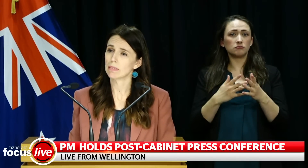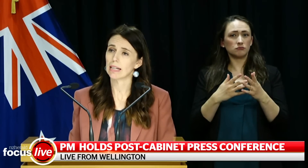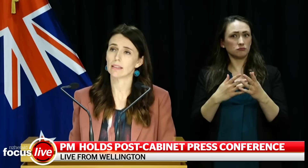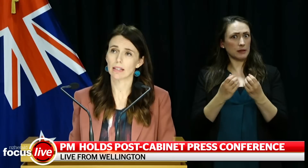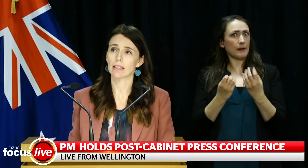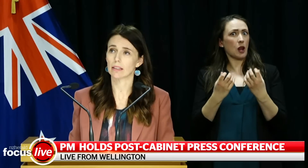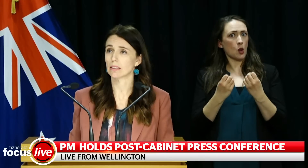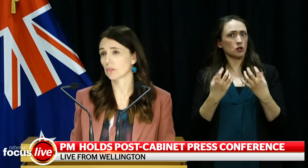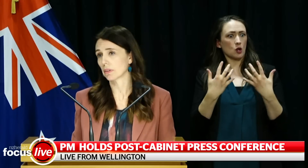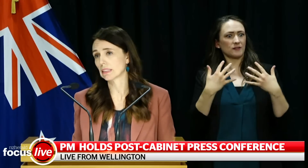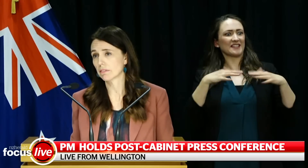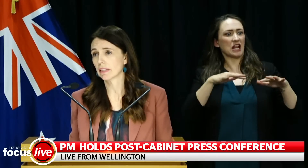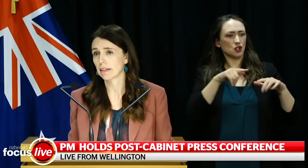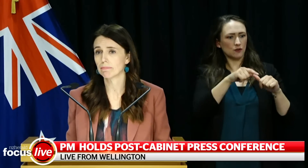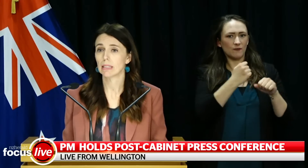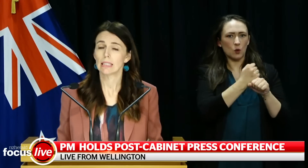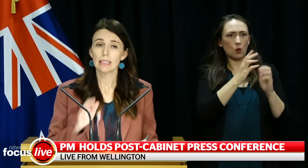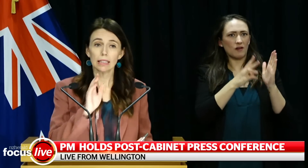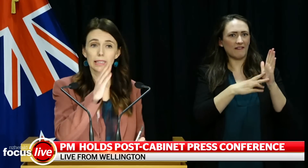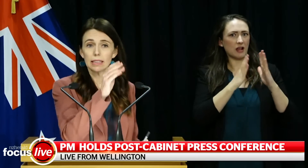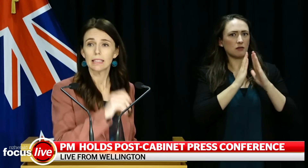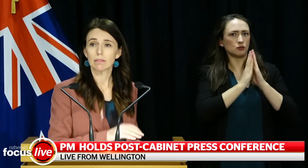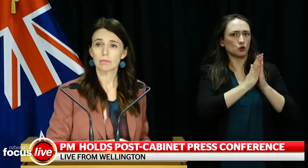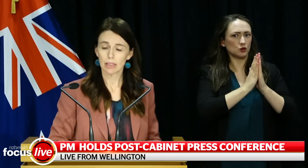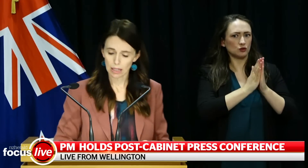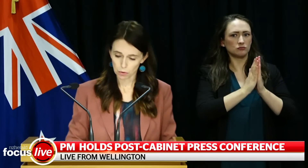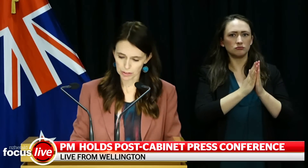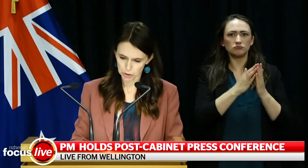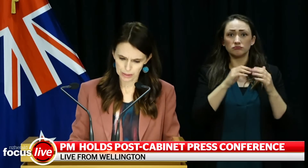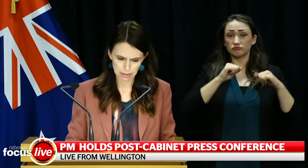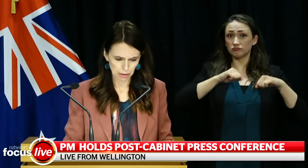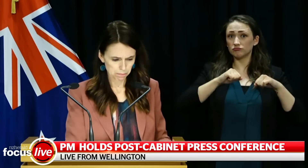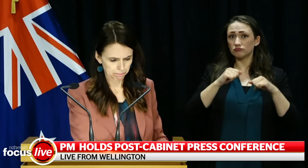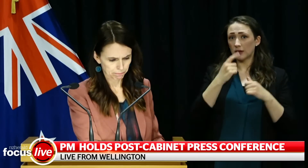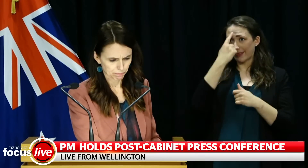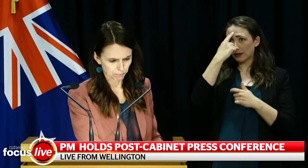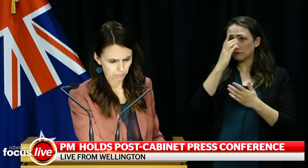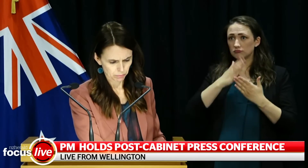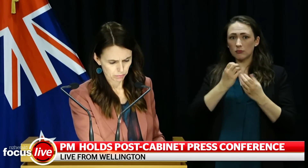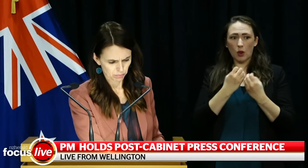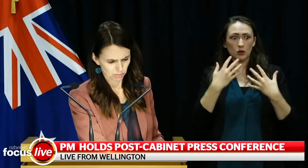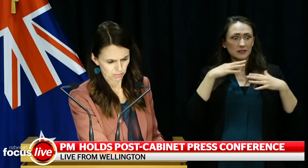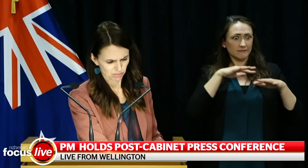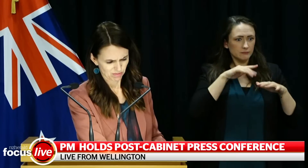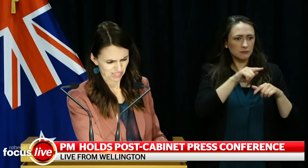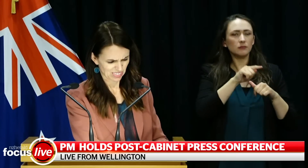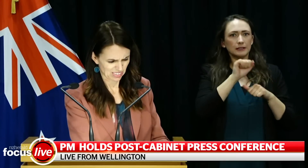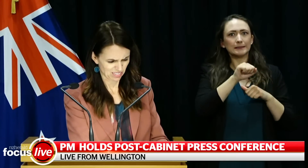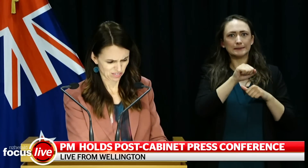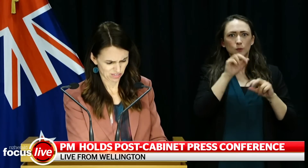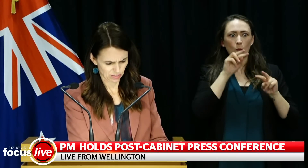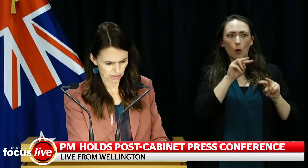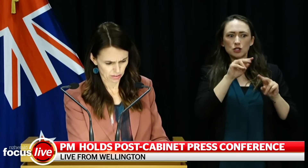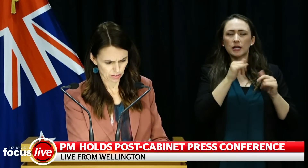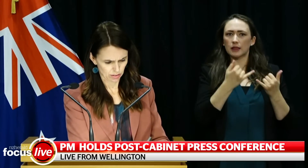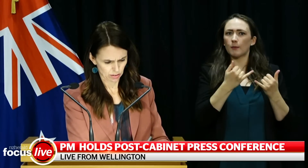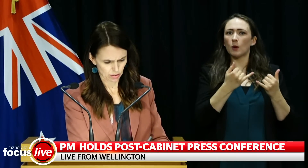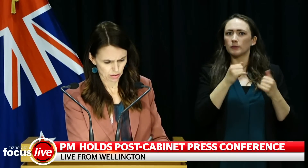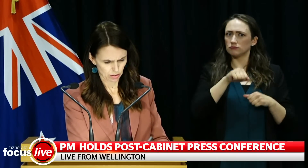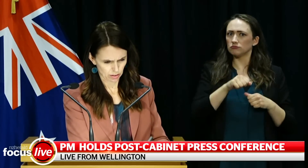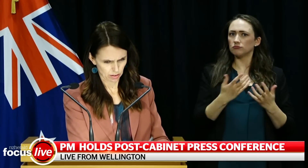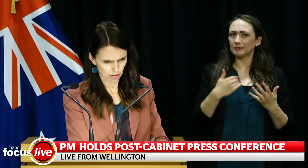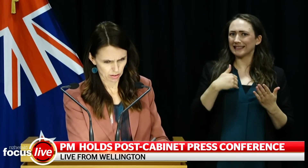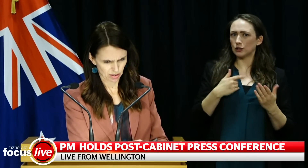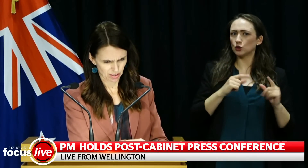is, and I think there's good reason for that. Lillian, yes, we'll finish with Isabel. ACT Party is proposing a policy that would force